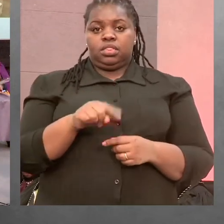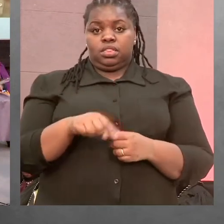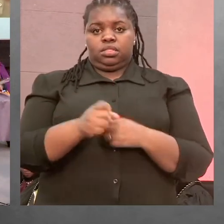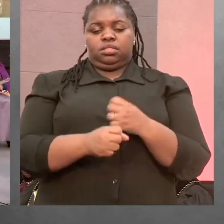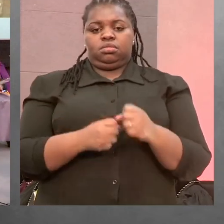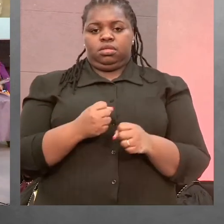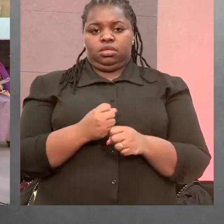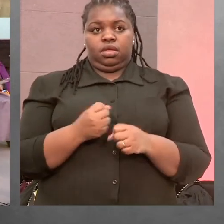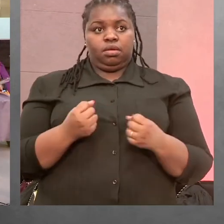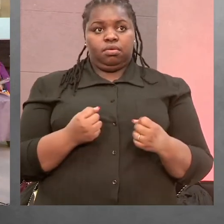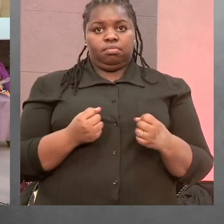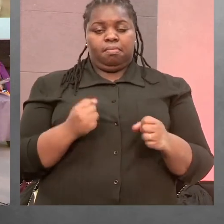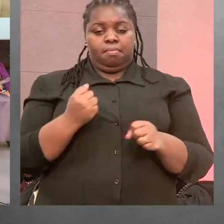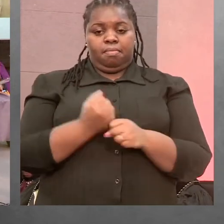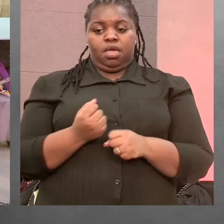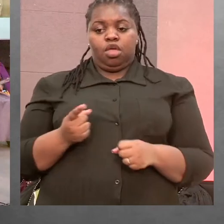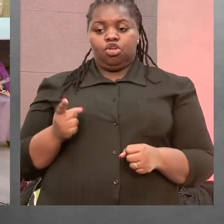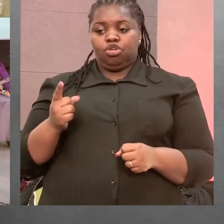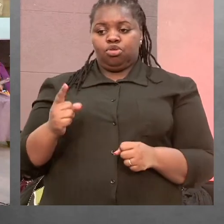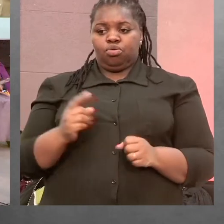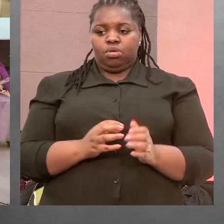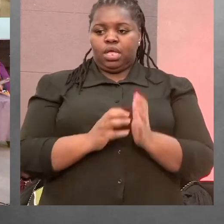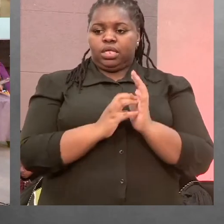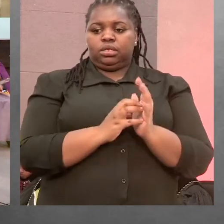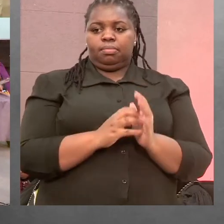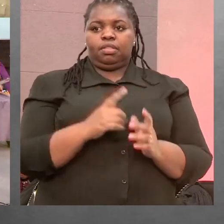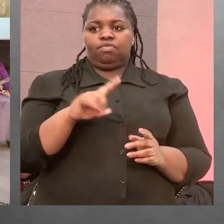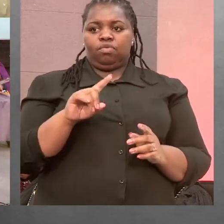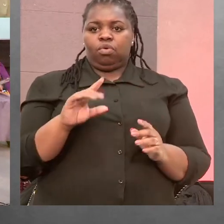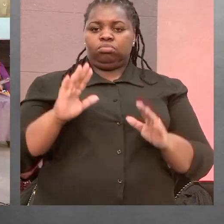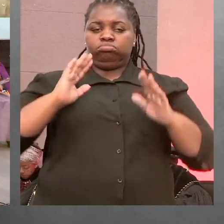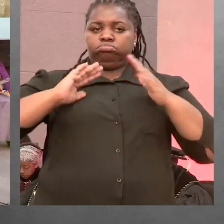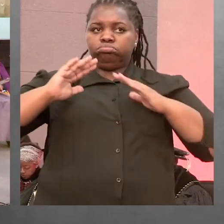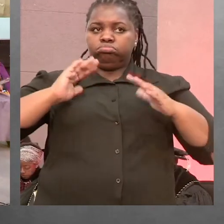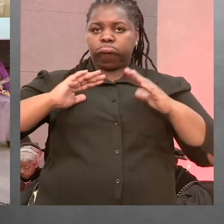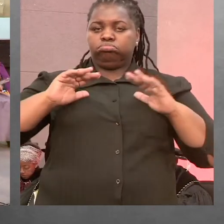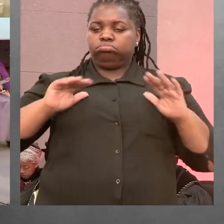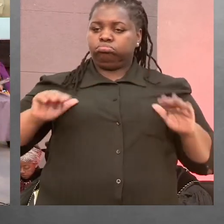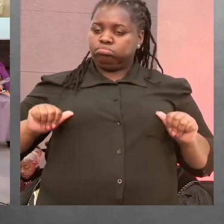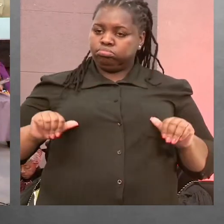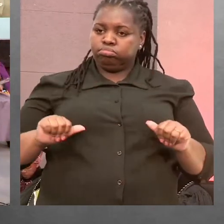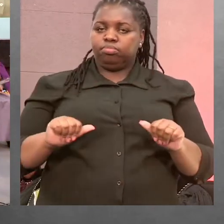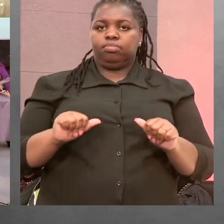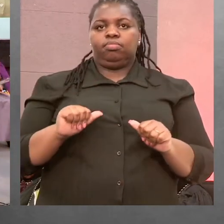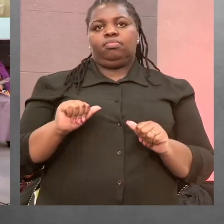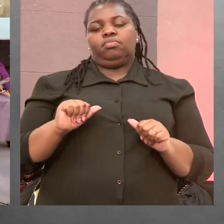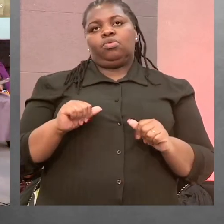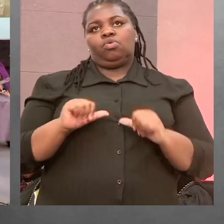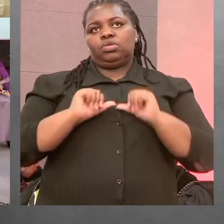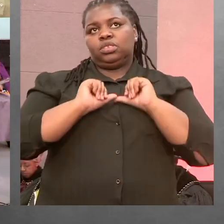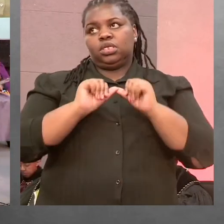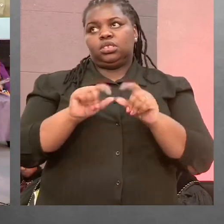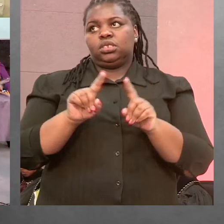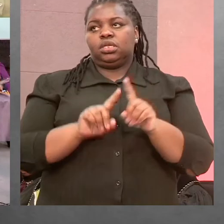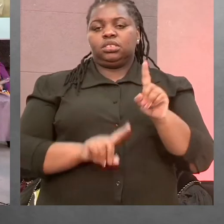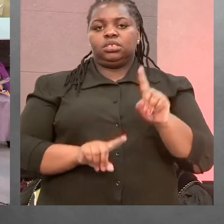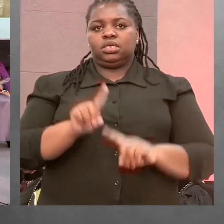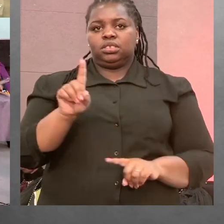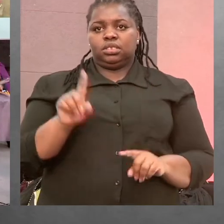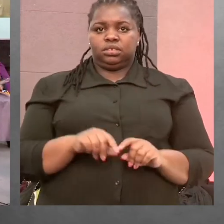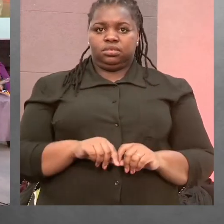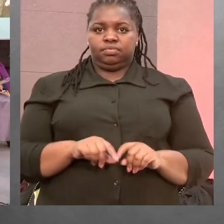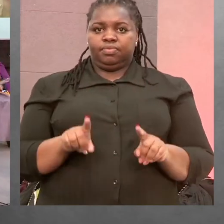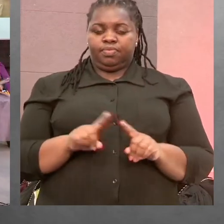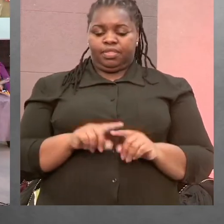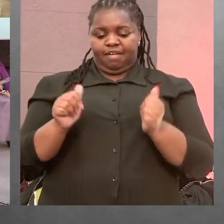pinnacle, making you an exemplar of resilience, consistency, and success. As